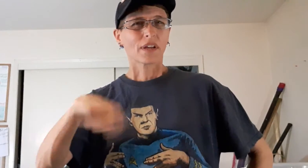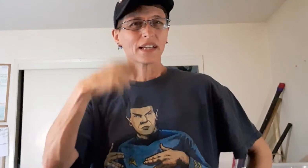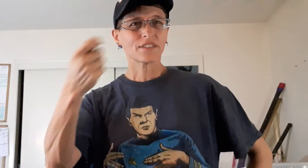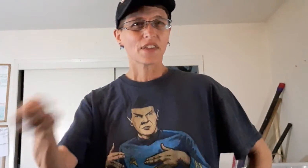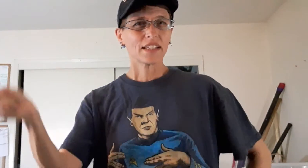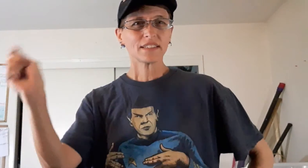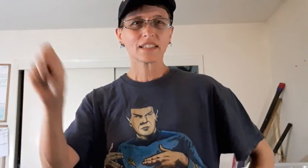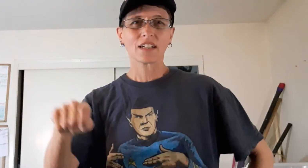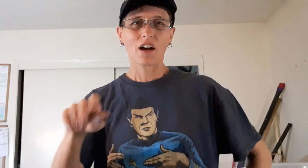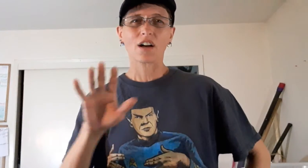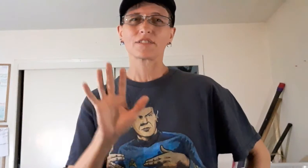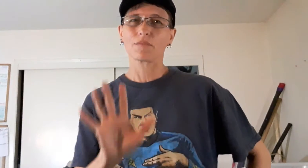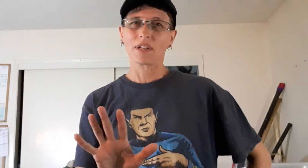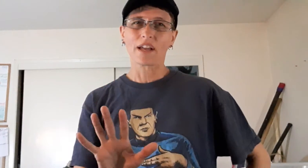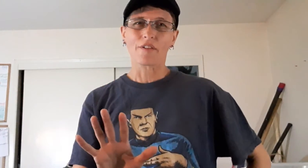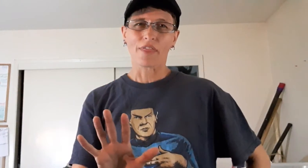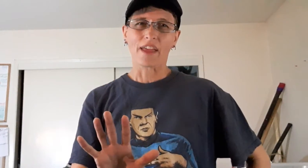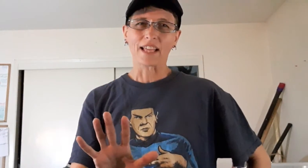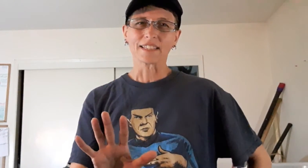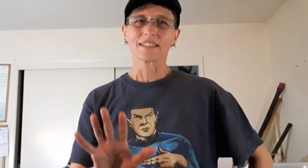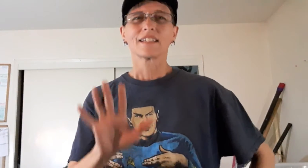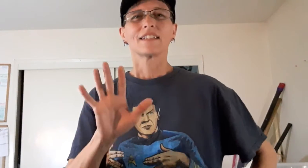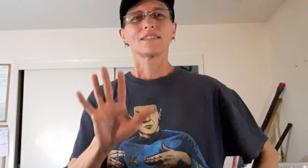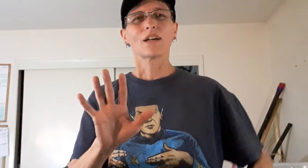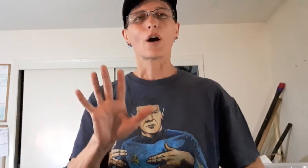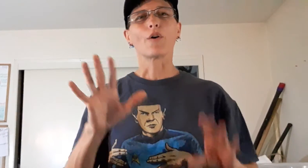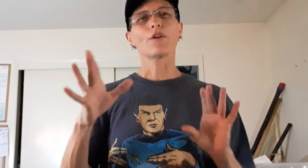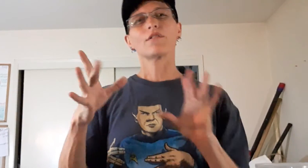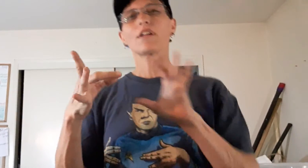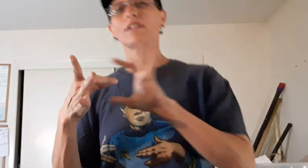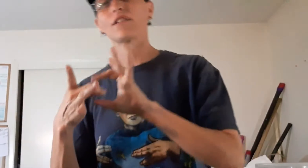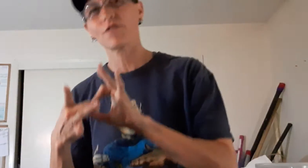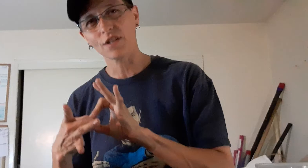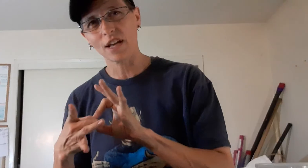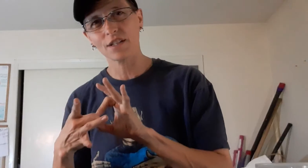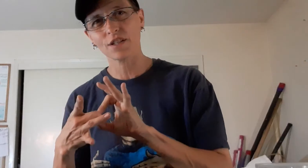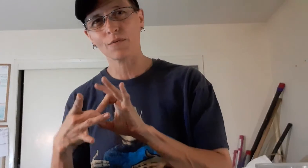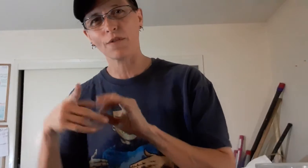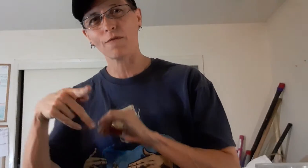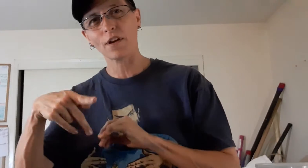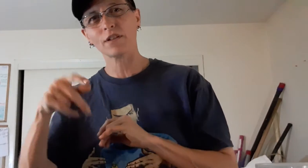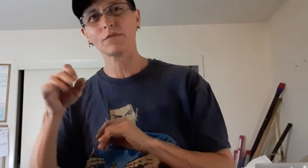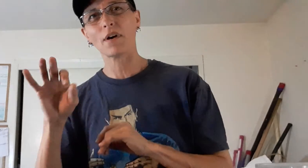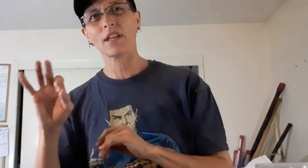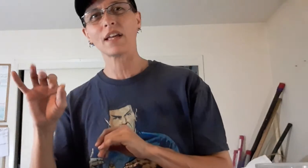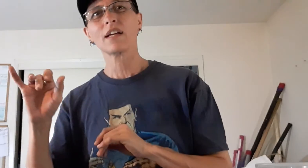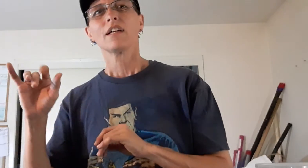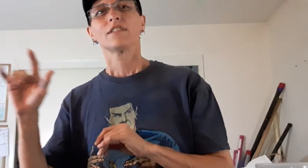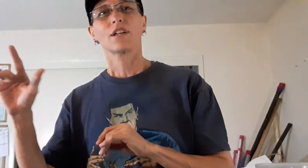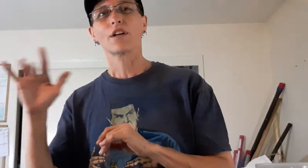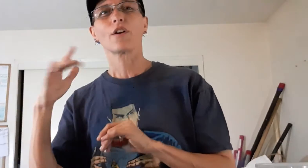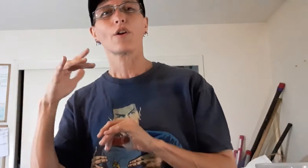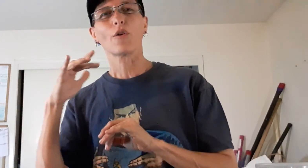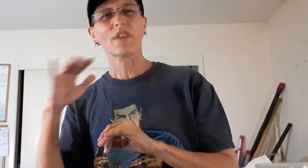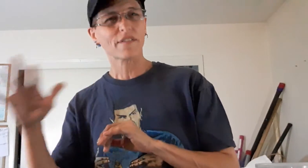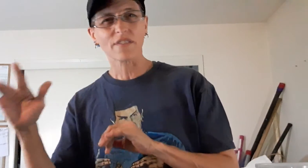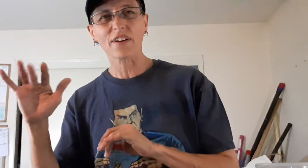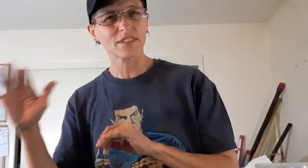because this can also mean other things. So use it in association with finger spelling. So you only have to finger spell